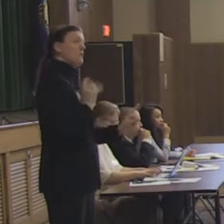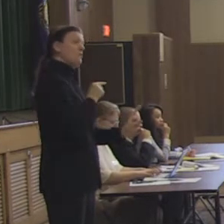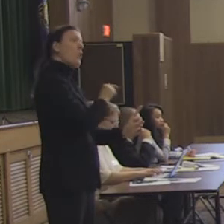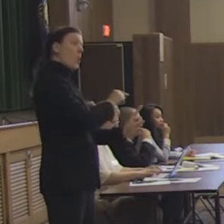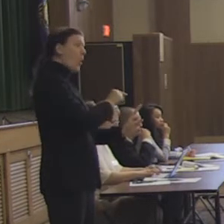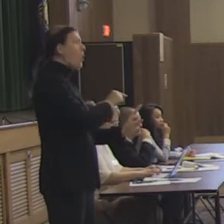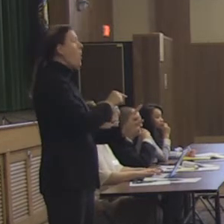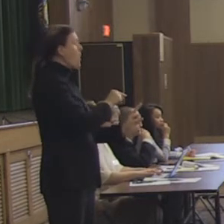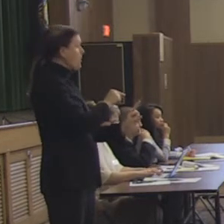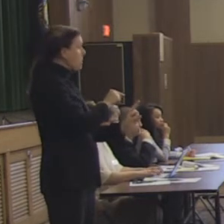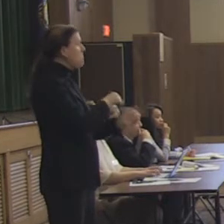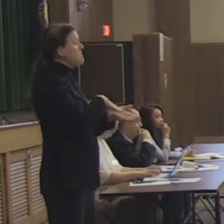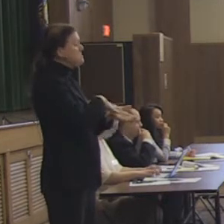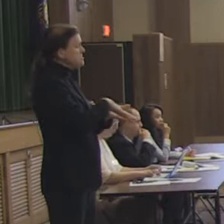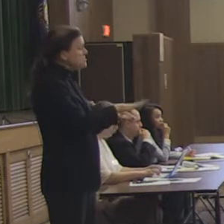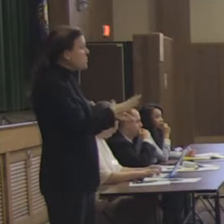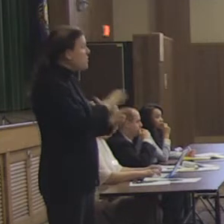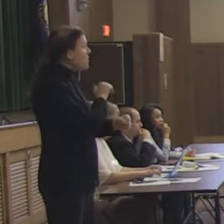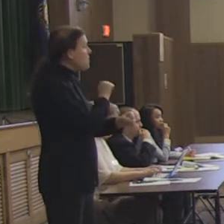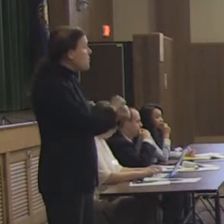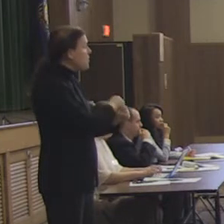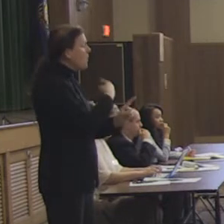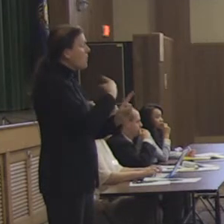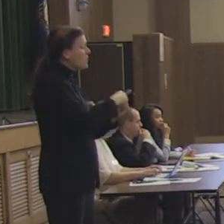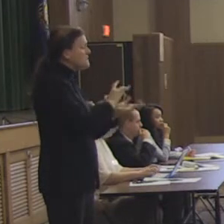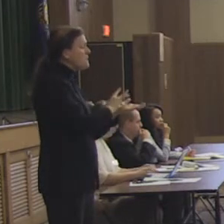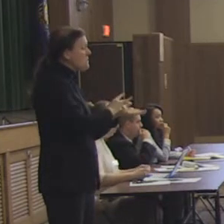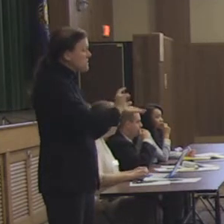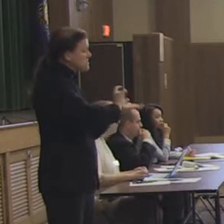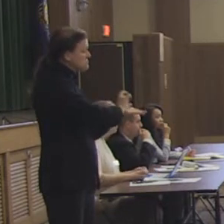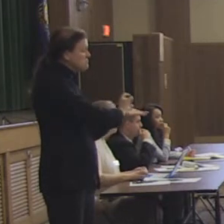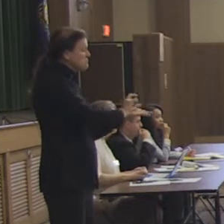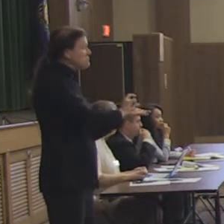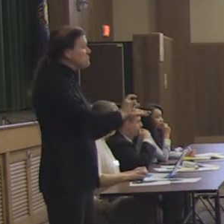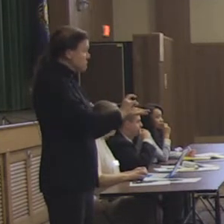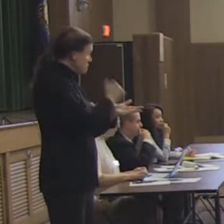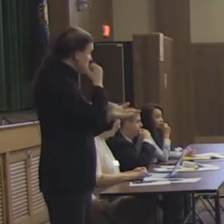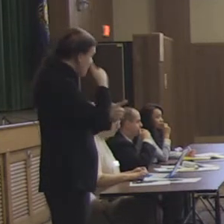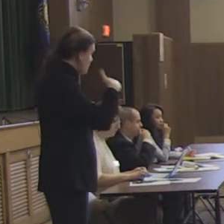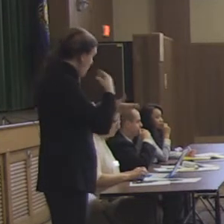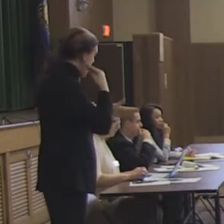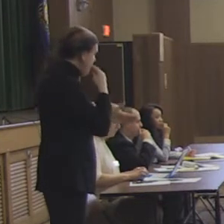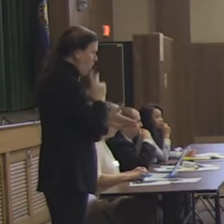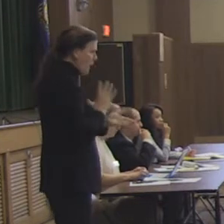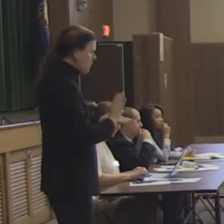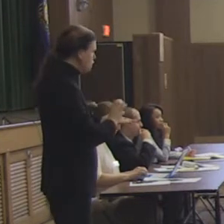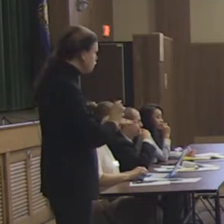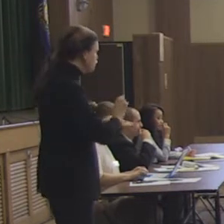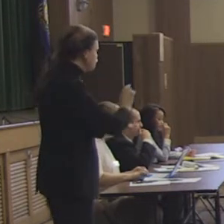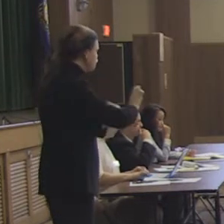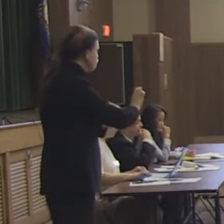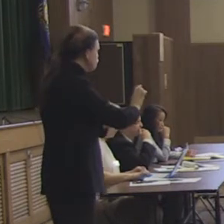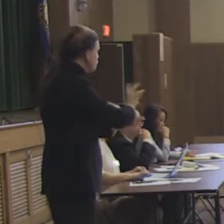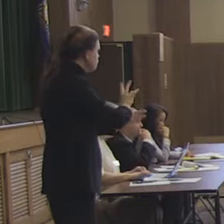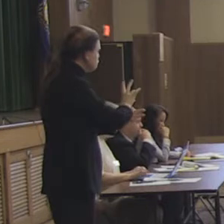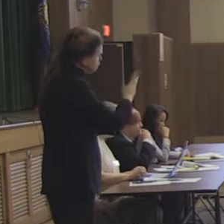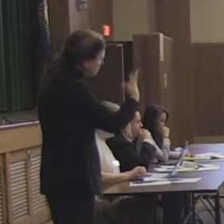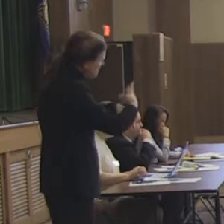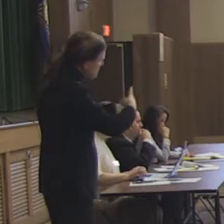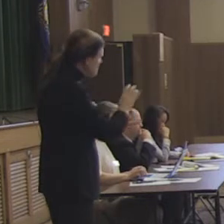would supply discharged patients with a supply of medications to get them to their next outpatient